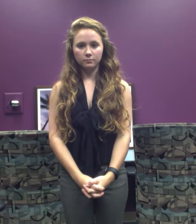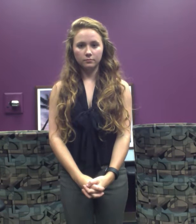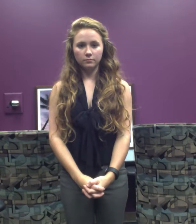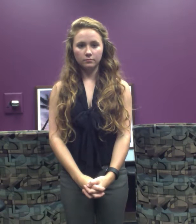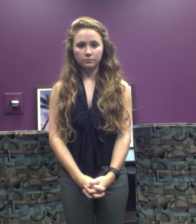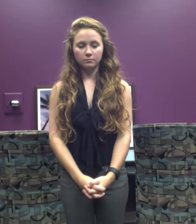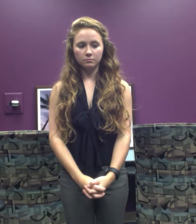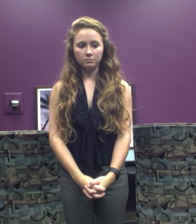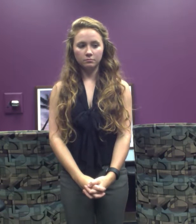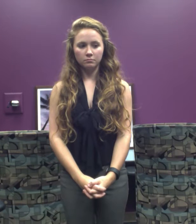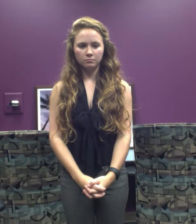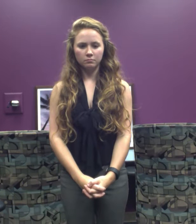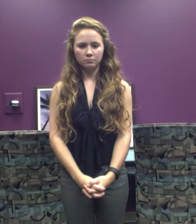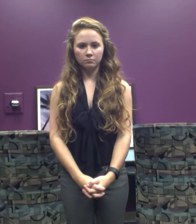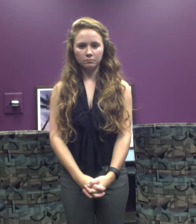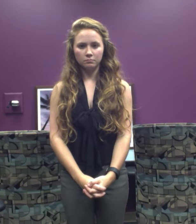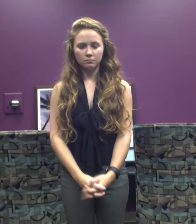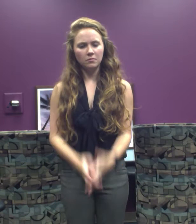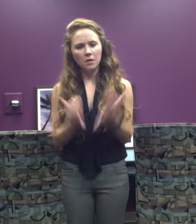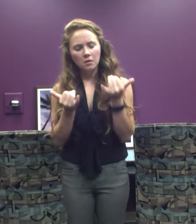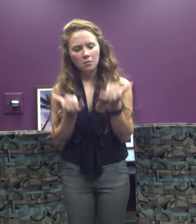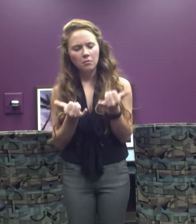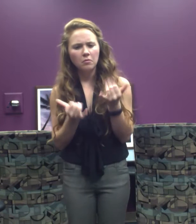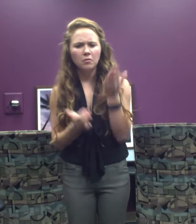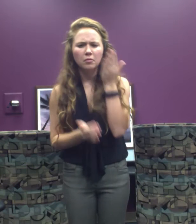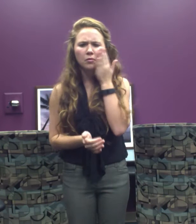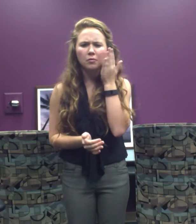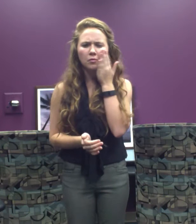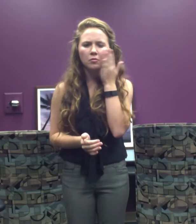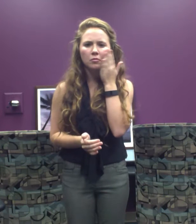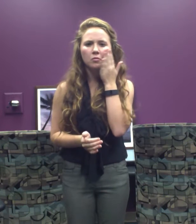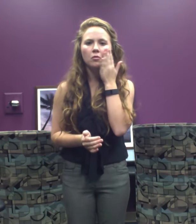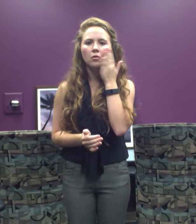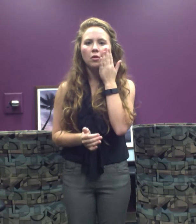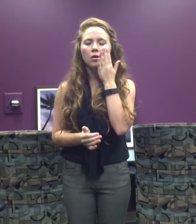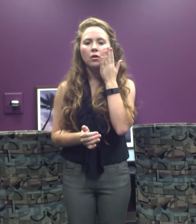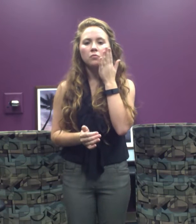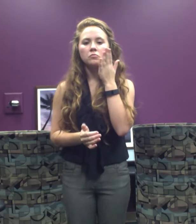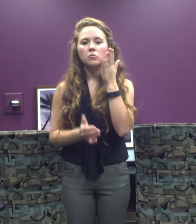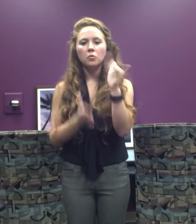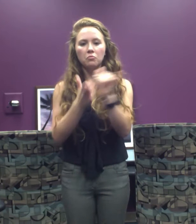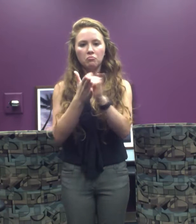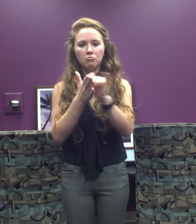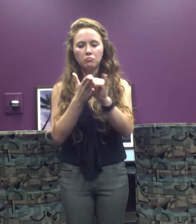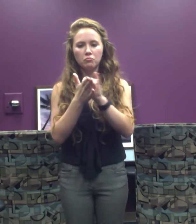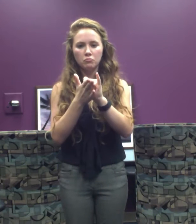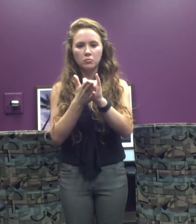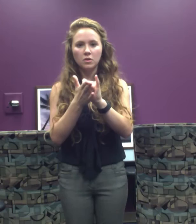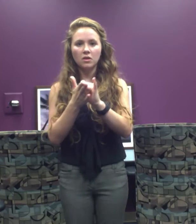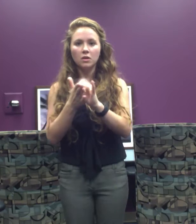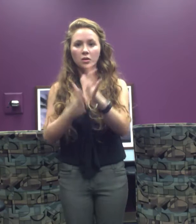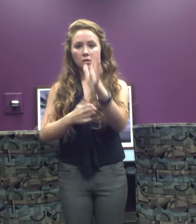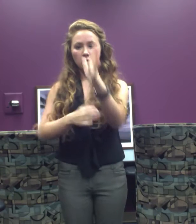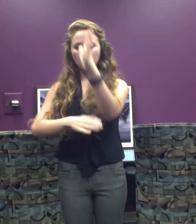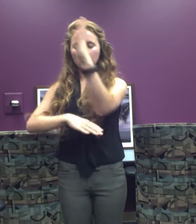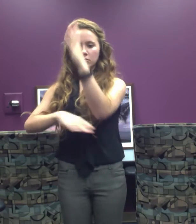Now everybody knows about the Twin Towers in New York City. We're about to create something that's almost going to look like the Tri-Towers. And